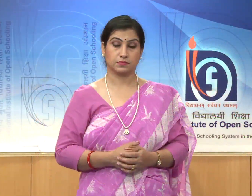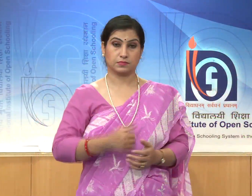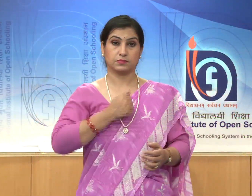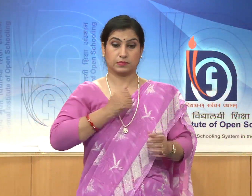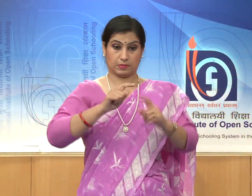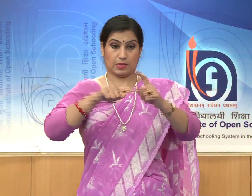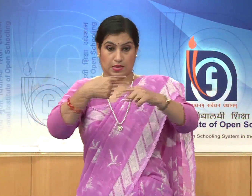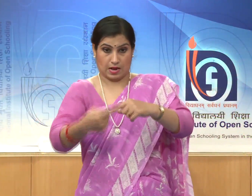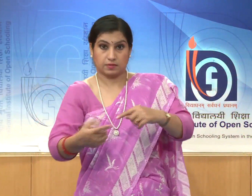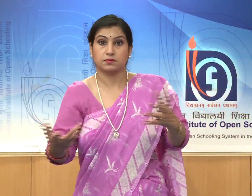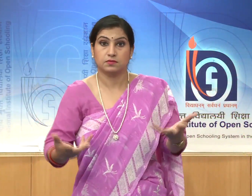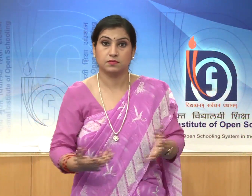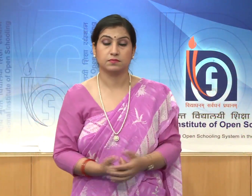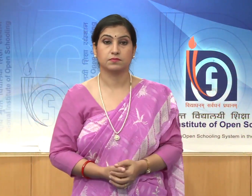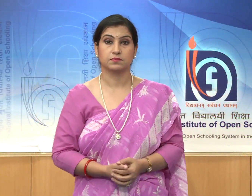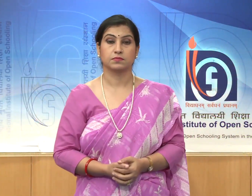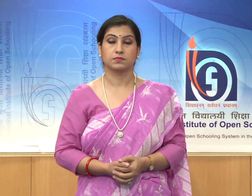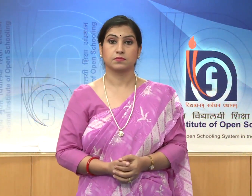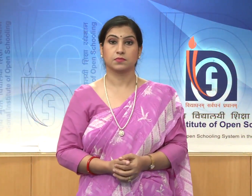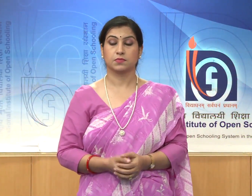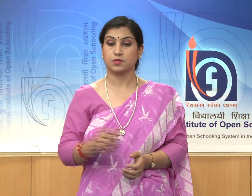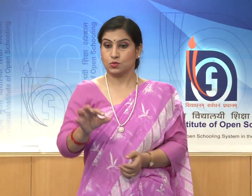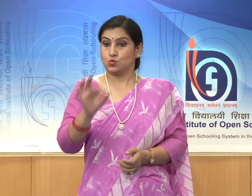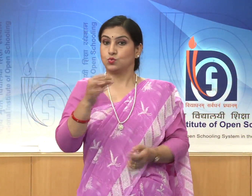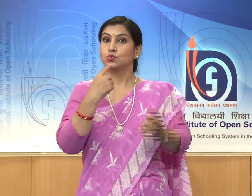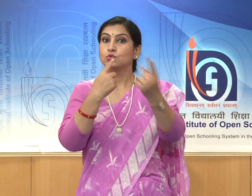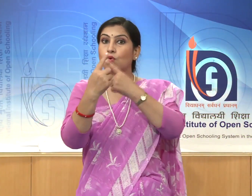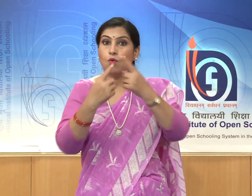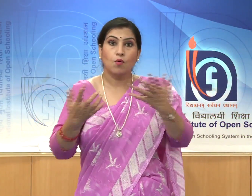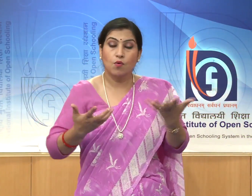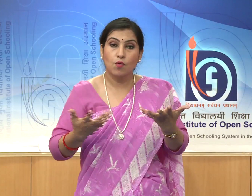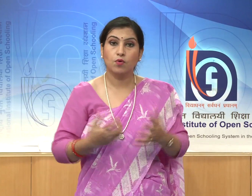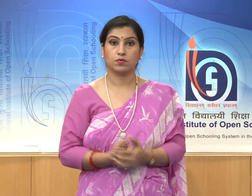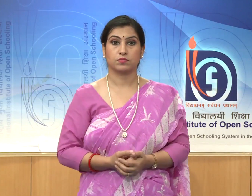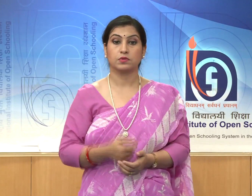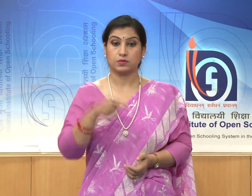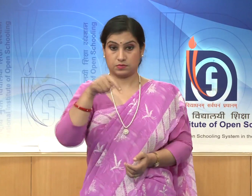Our next work of art to appreciate